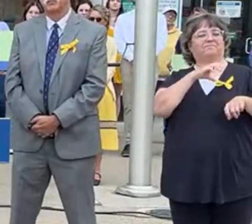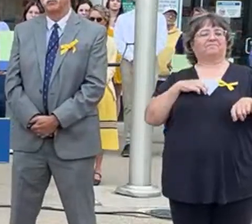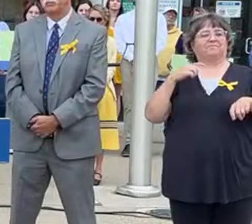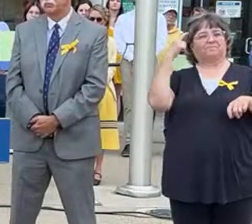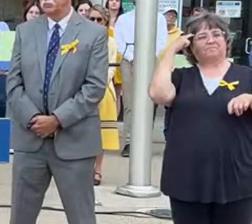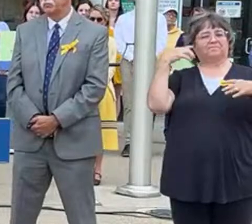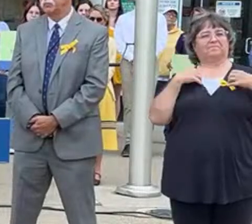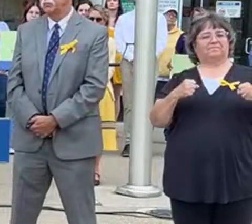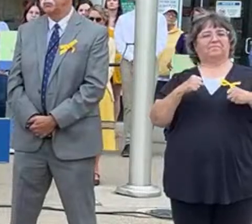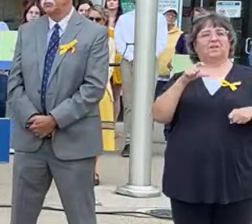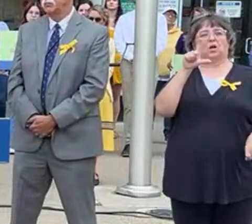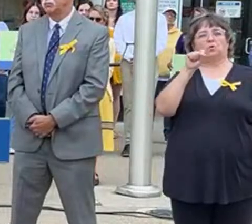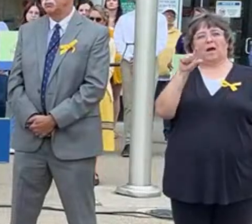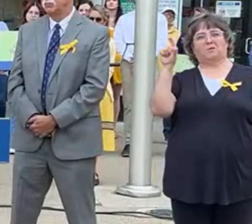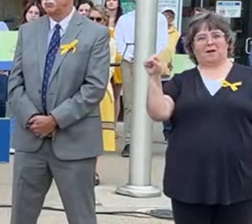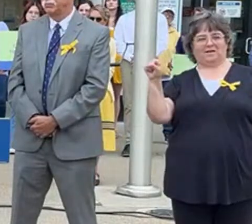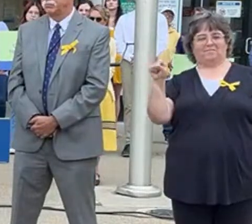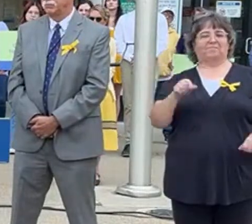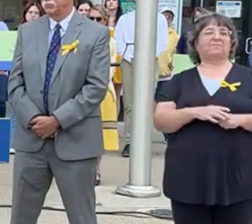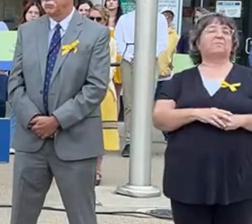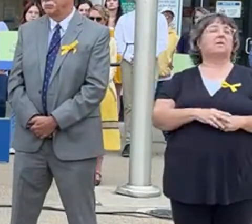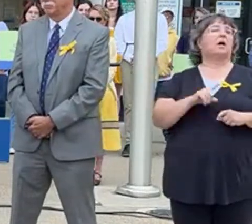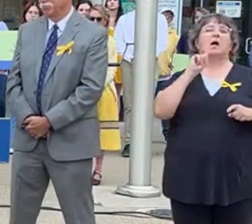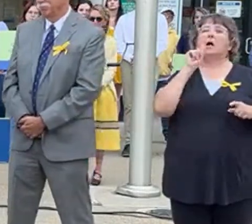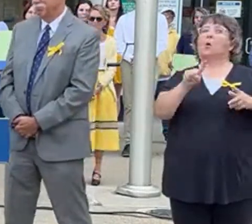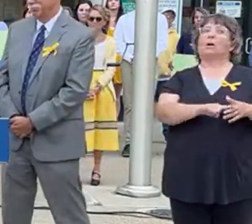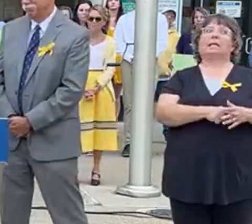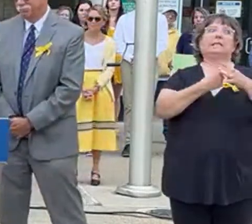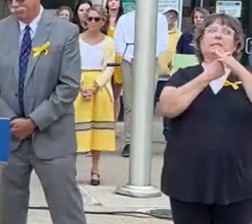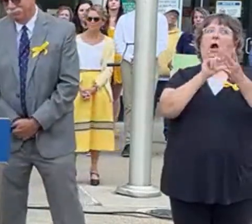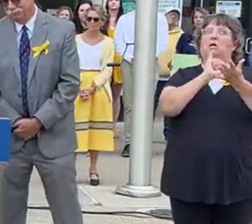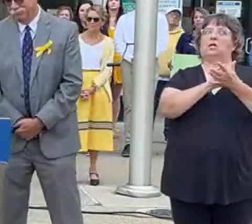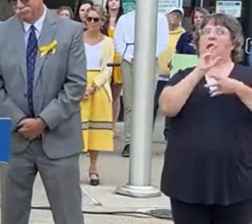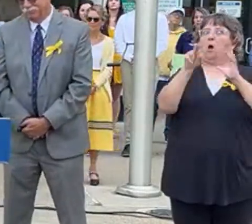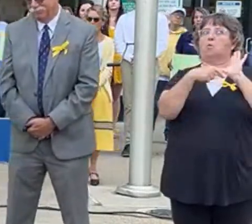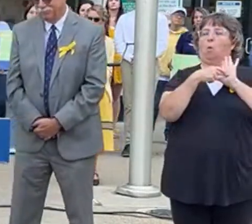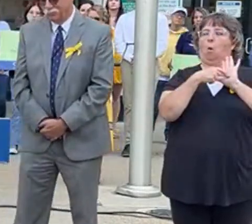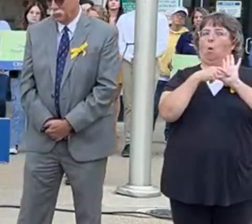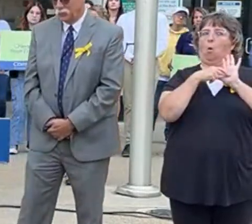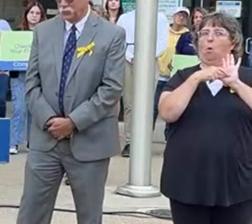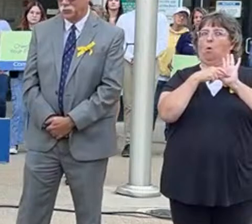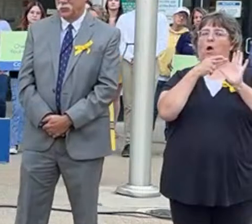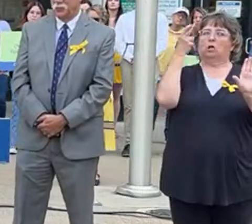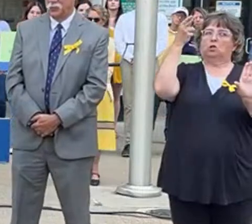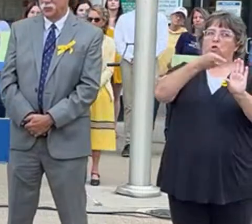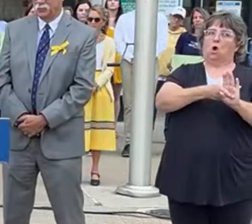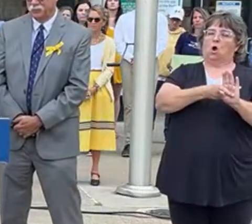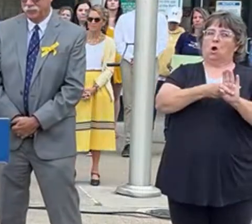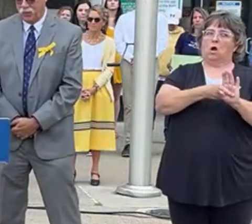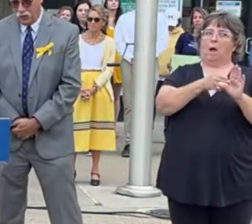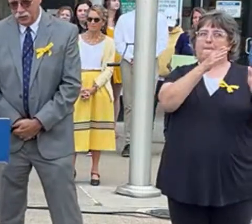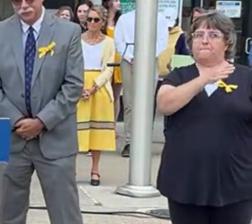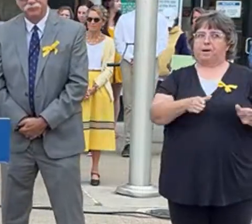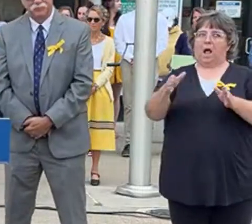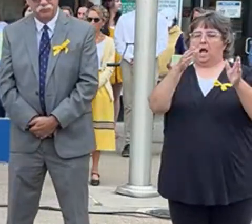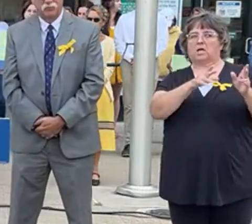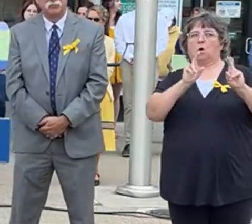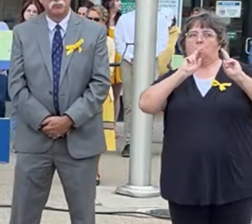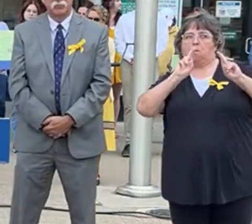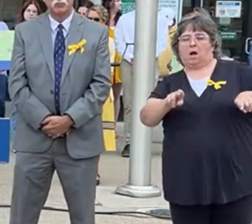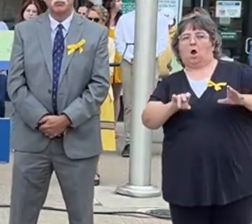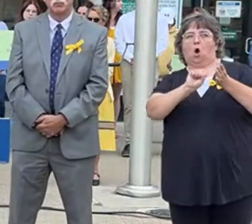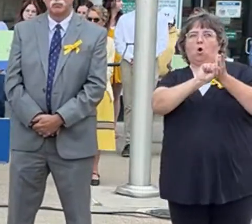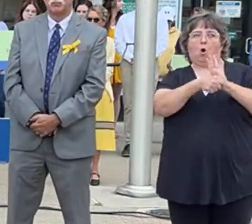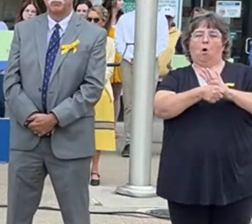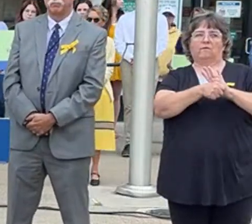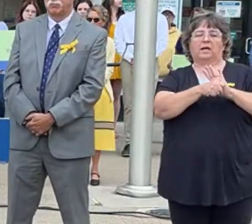Health in 2020. And what a start to that role, diving into the throes of planning and responding to the